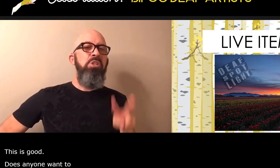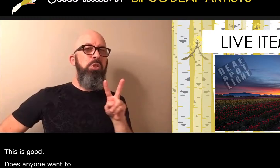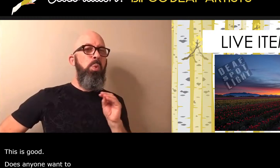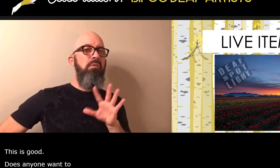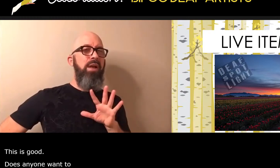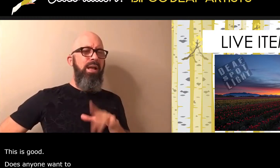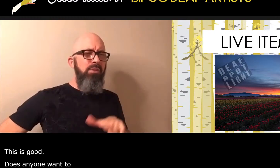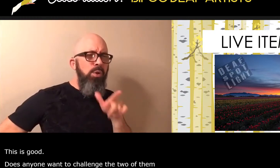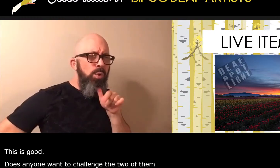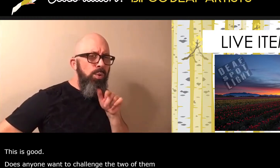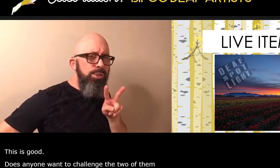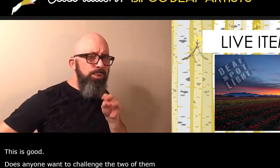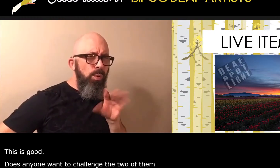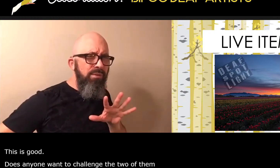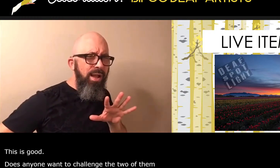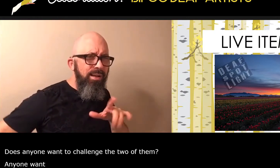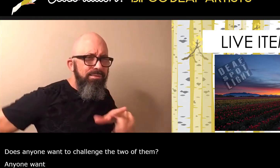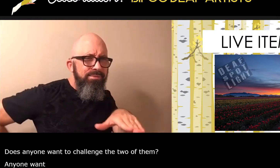it to 250?